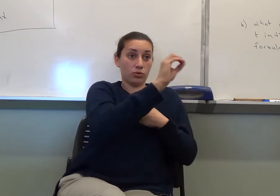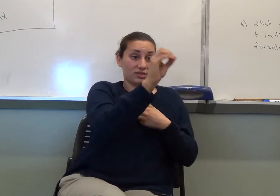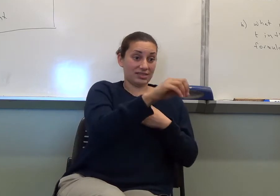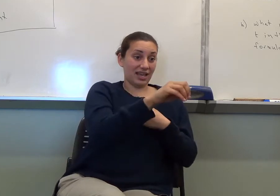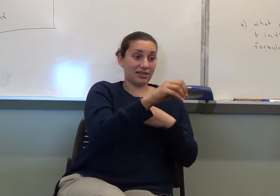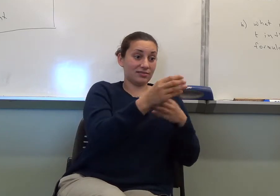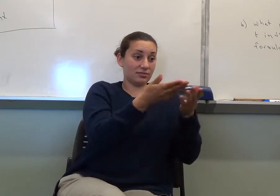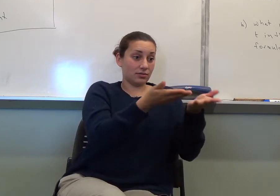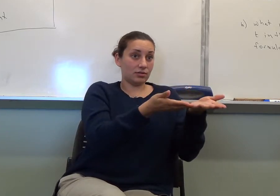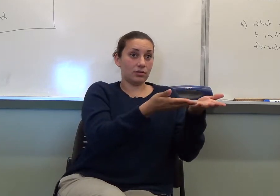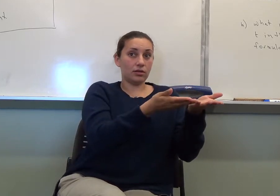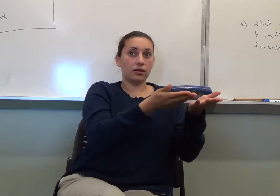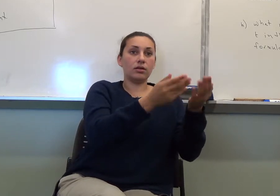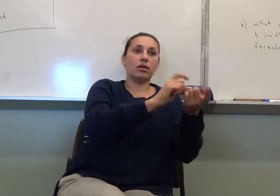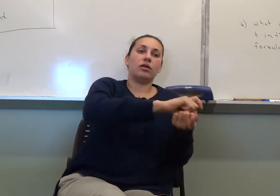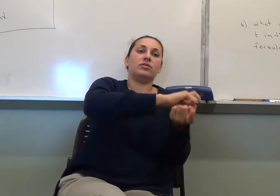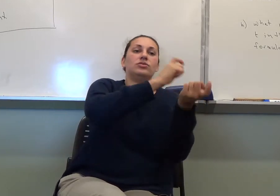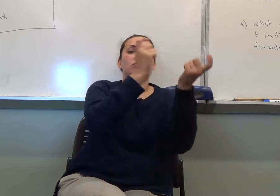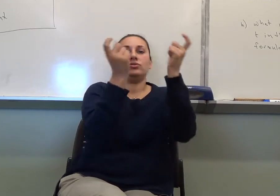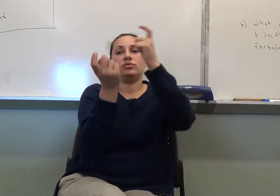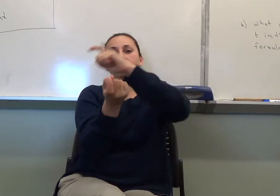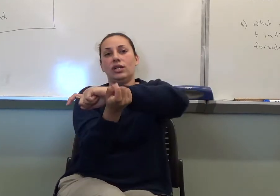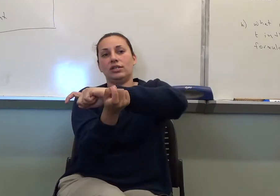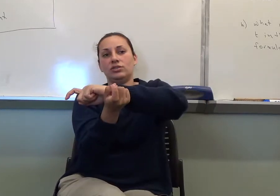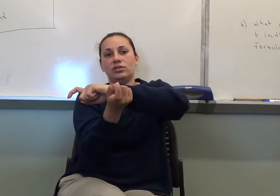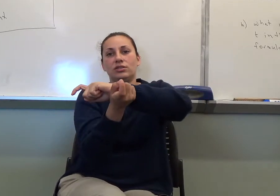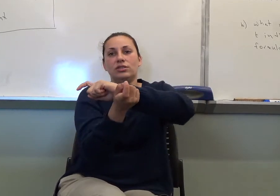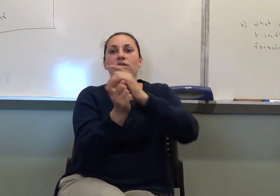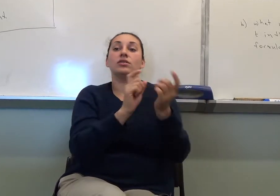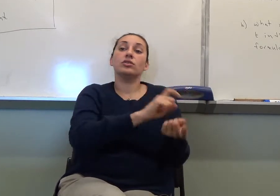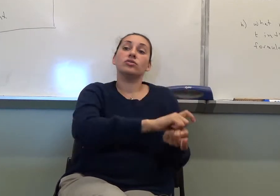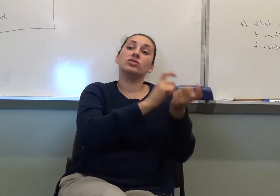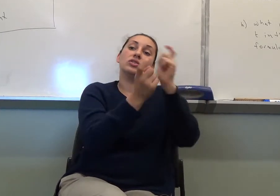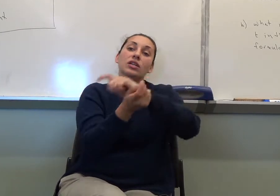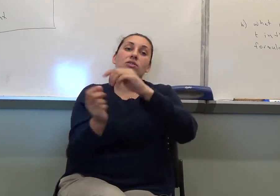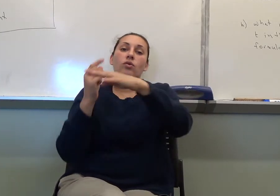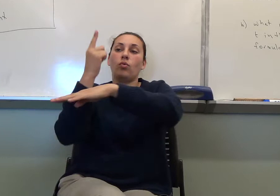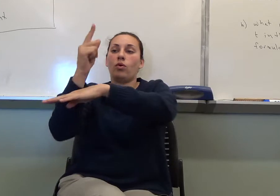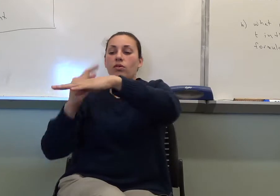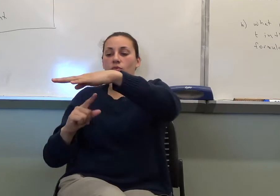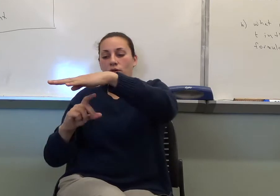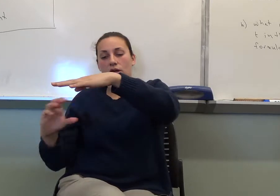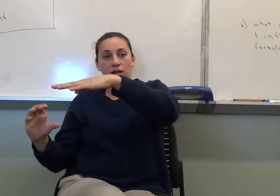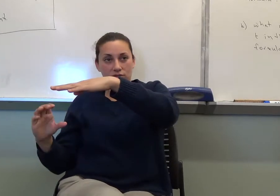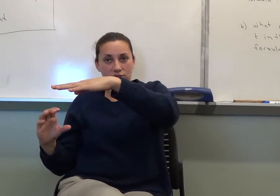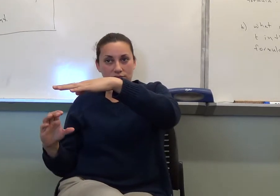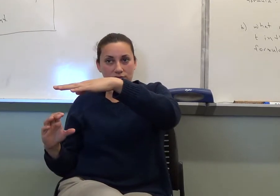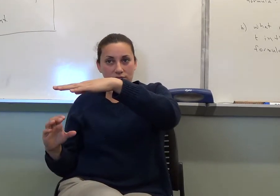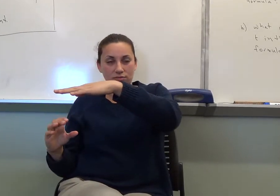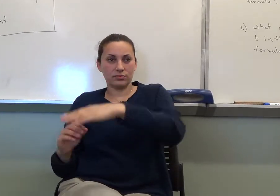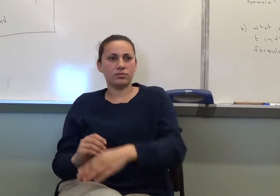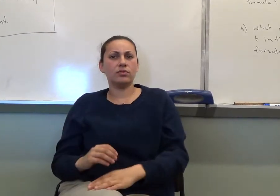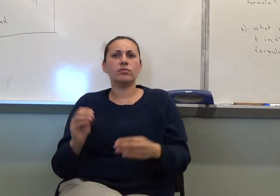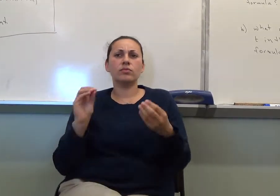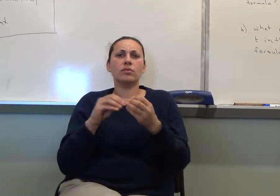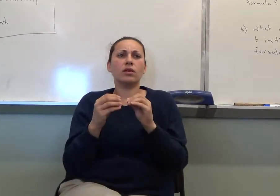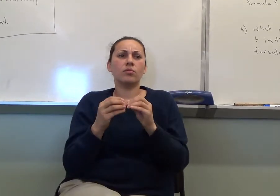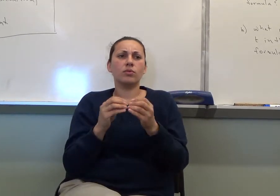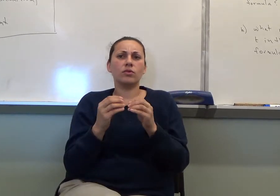you're replacing it with a 1/100, which moves it 2 places to the left. Now, what number is going in there for T in